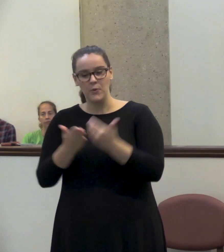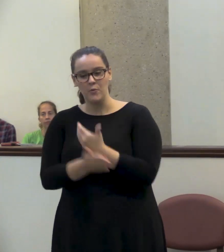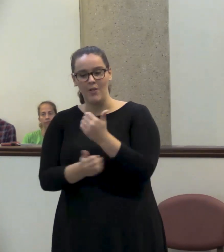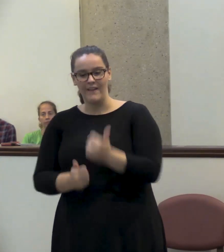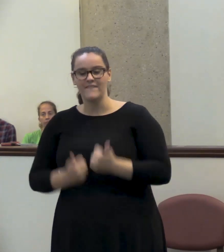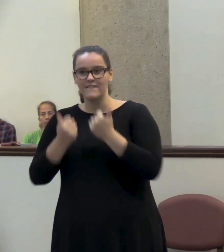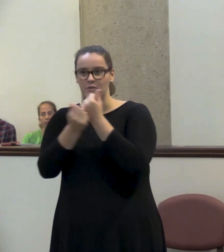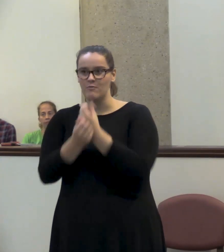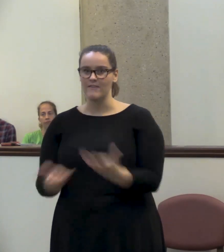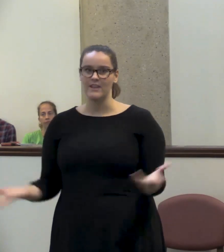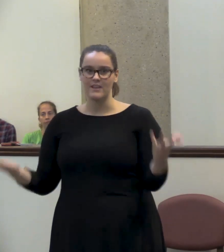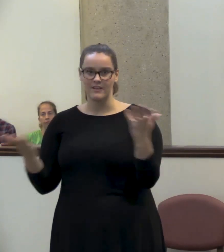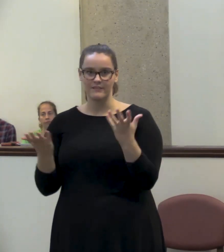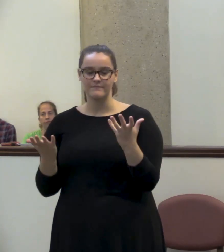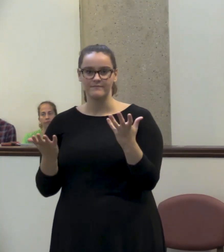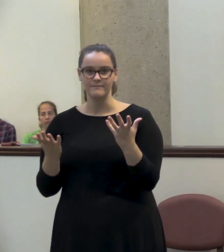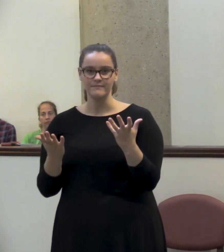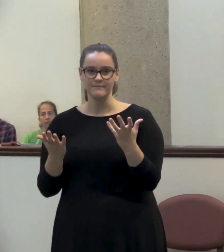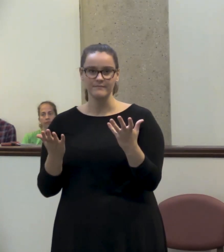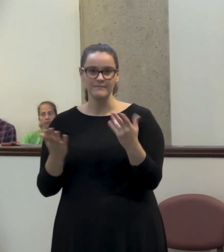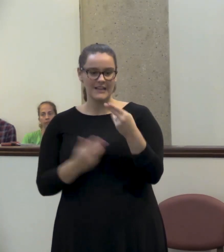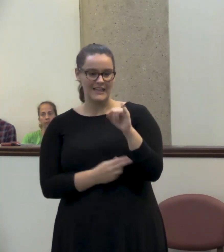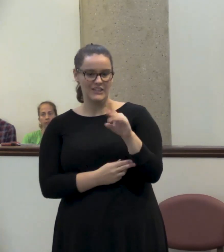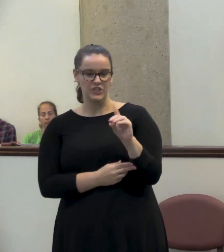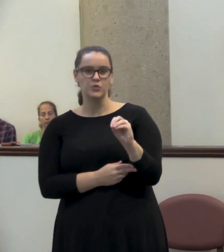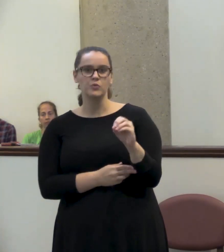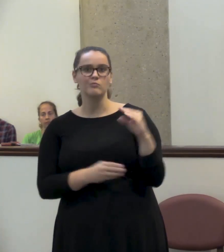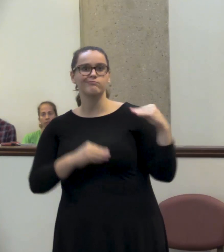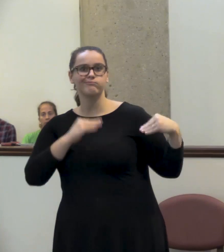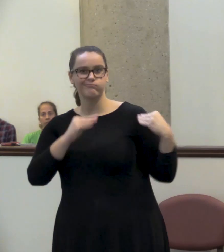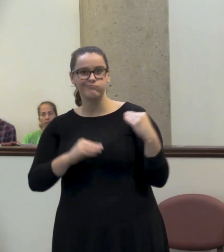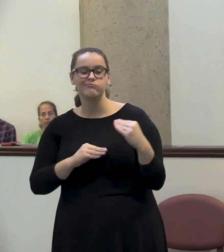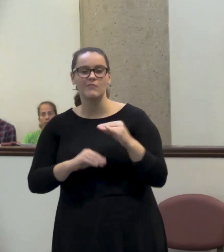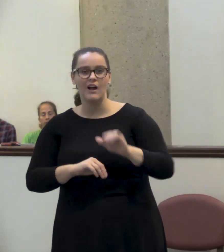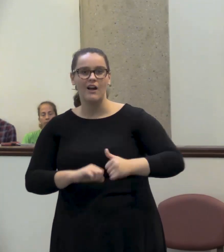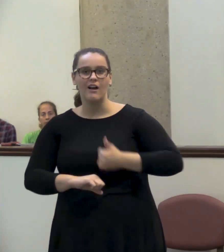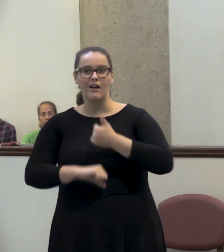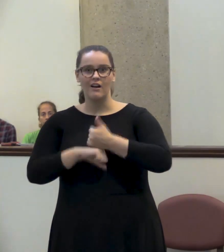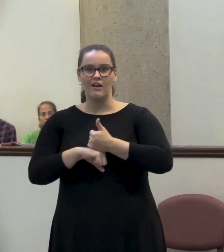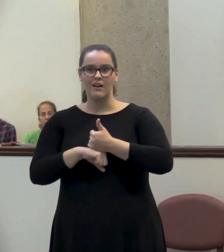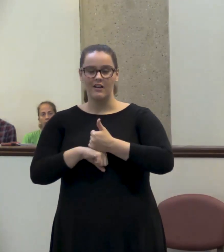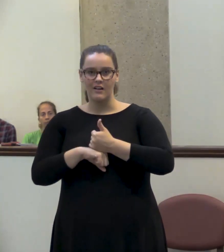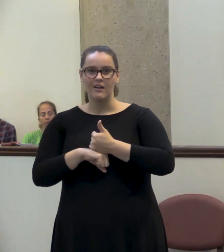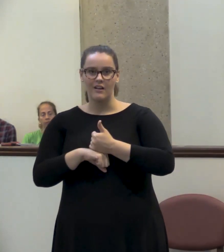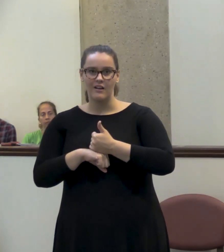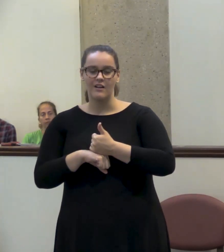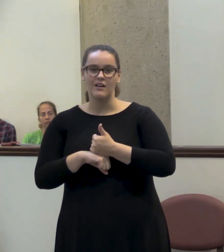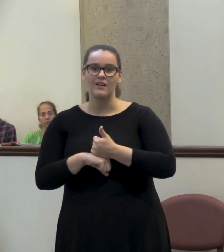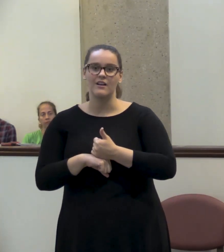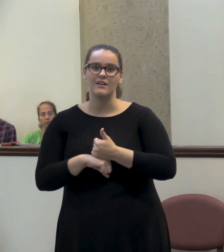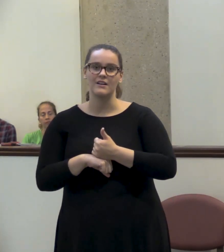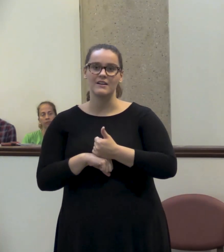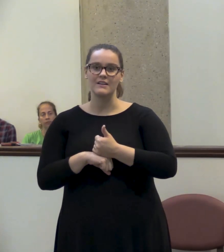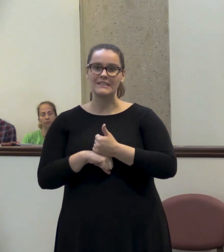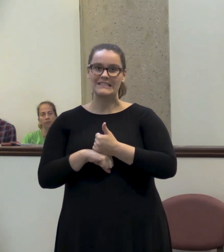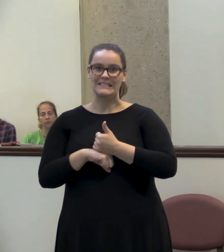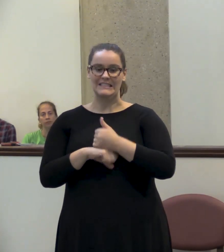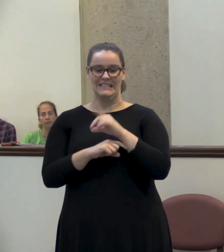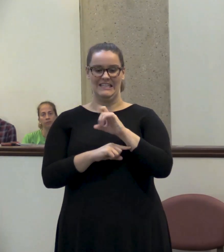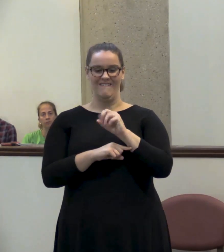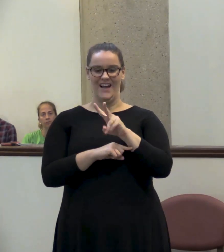everything. The Hindu tradition sets forth the proposition that the